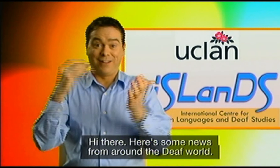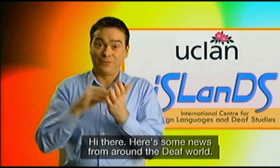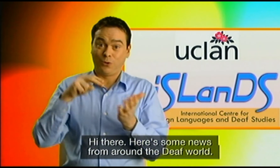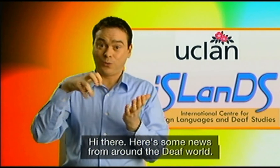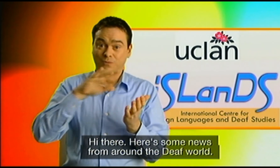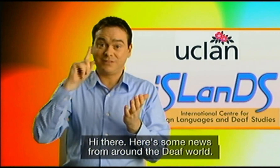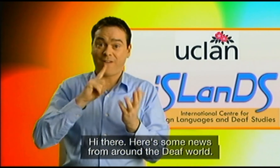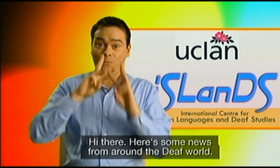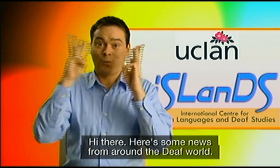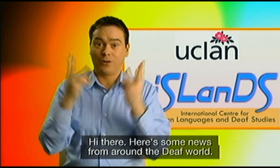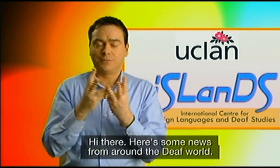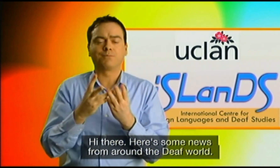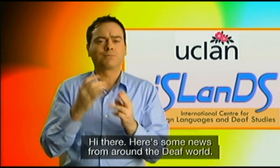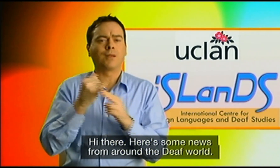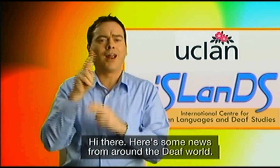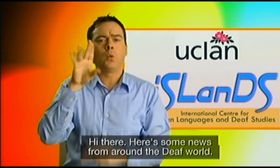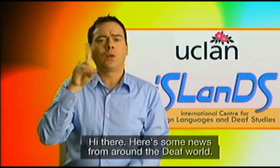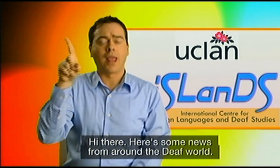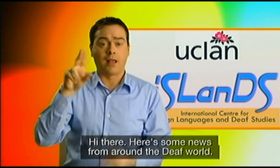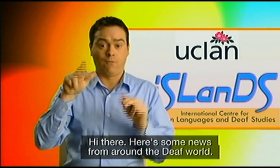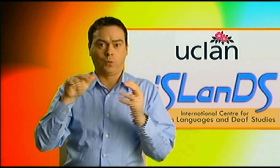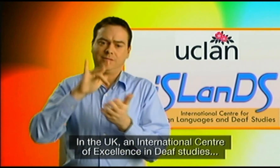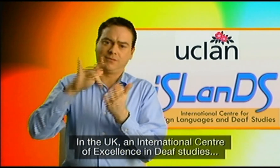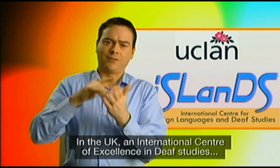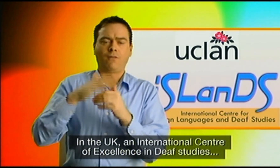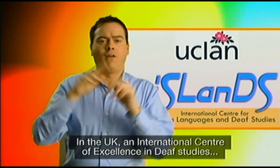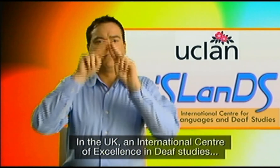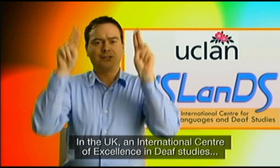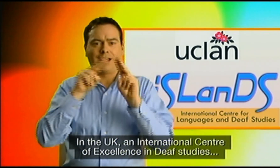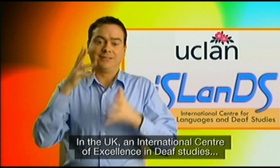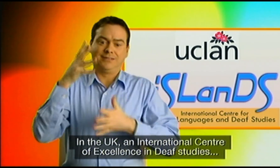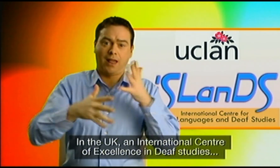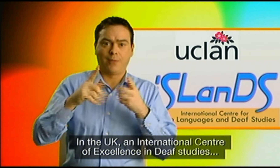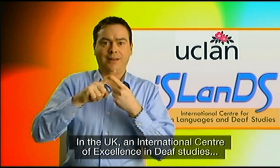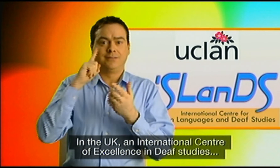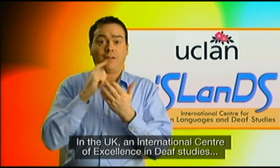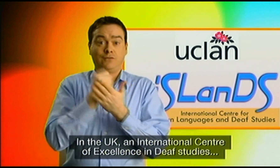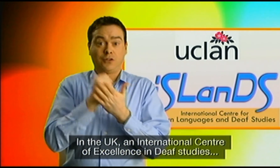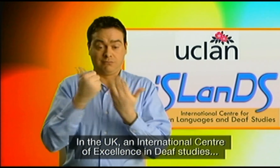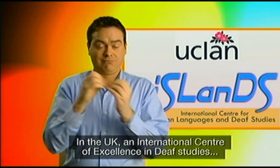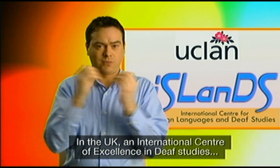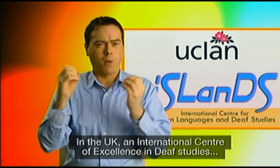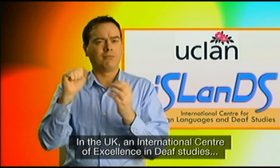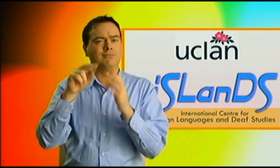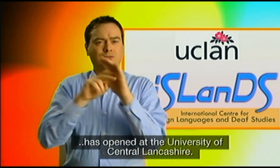Hi there. Here's some news from around the deaf world. In the UK, an international centre of excellence in deaf studies has opened